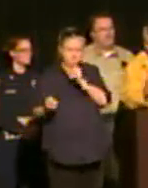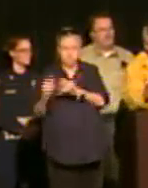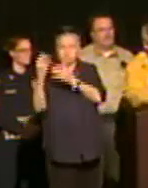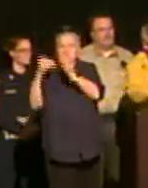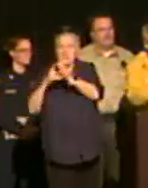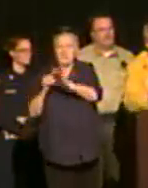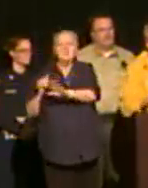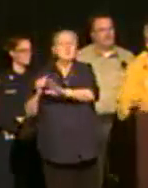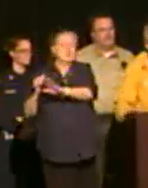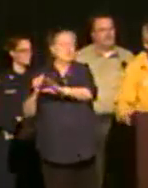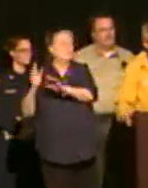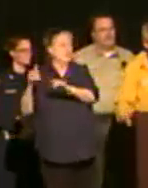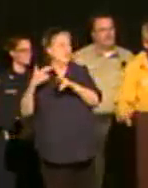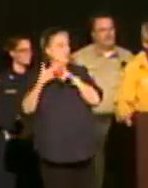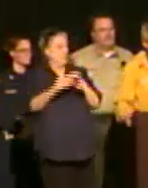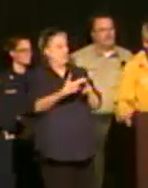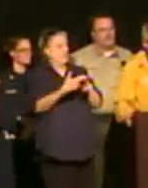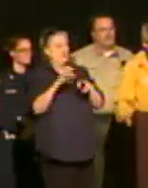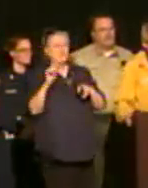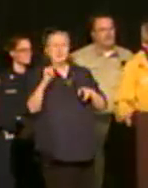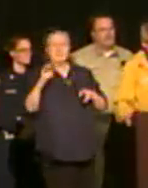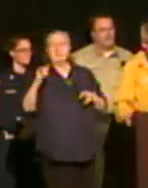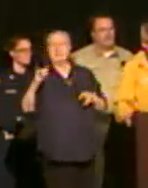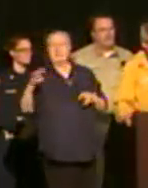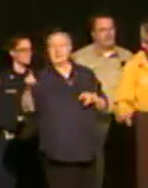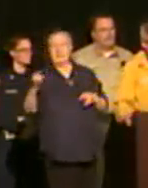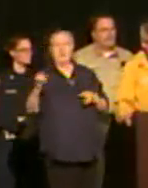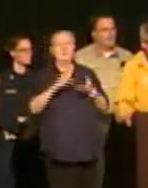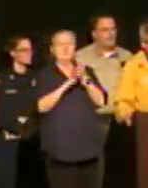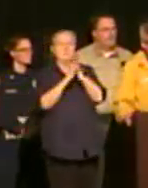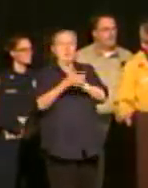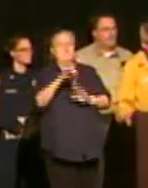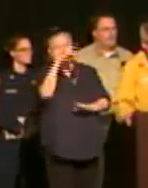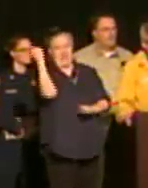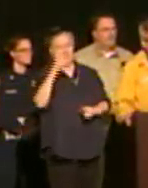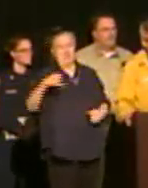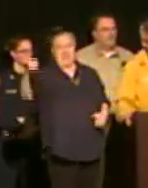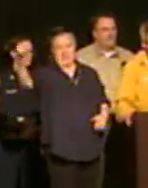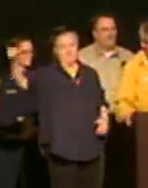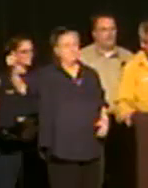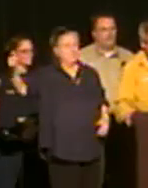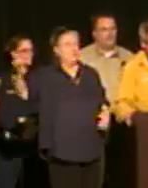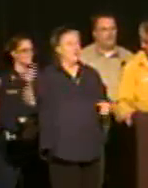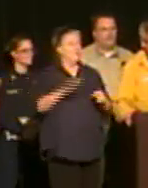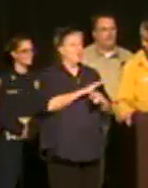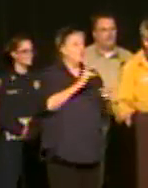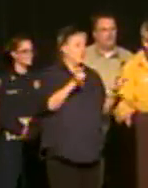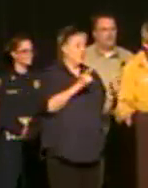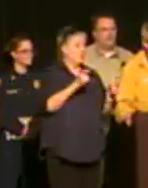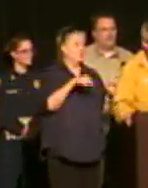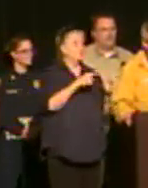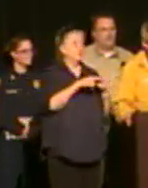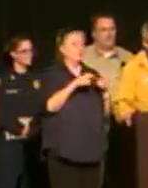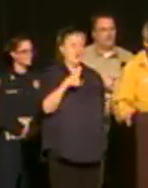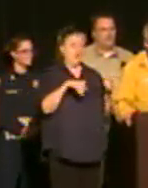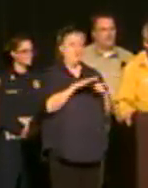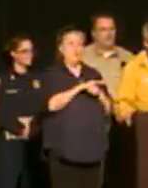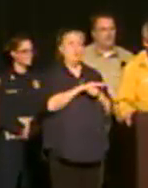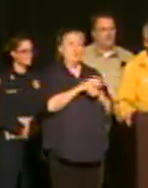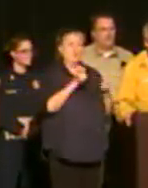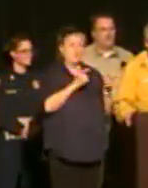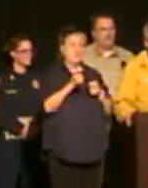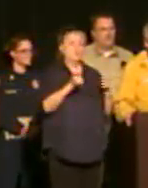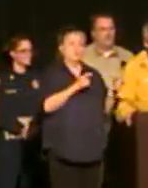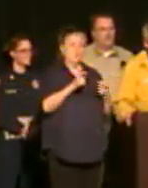life, that's when we call it contained and we blacken the line. And full control of the fire is when we finally are done patrolling it and